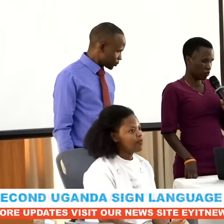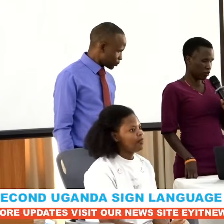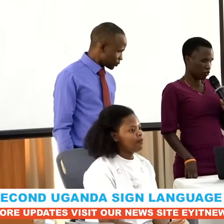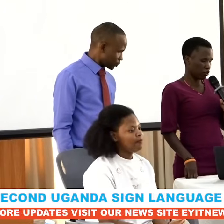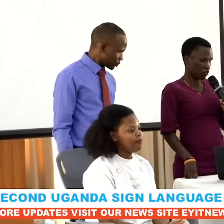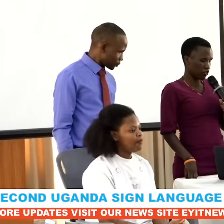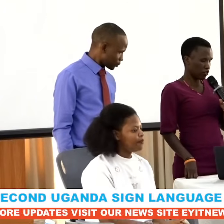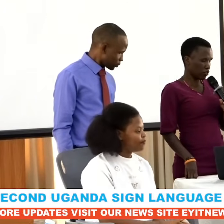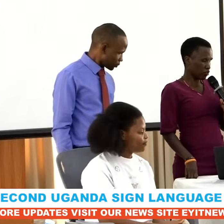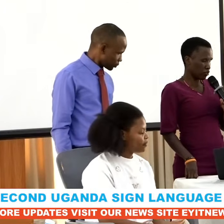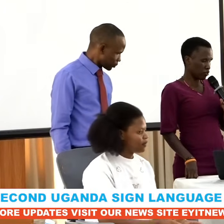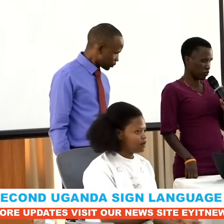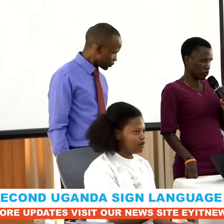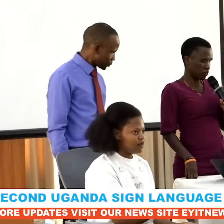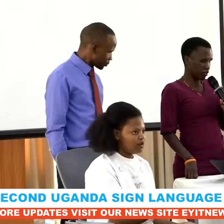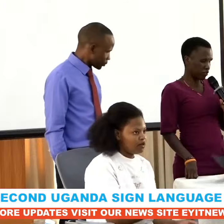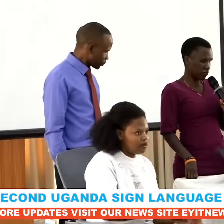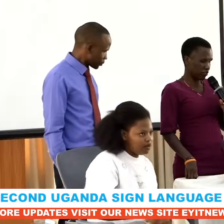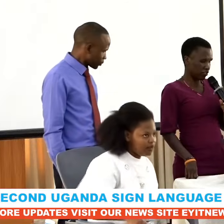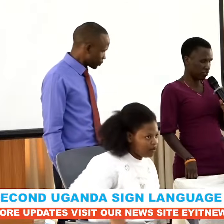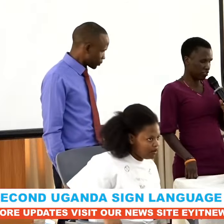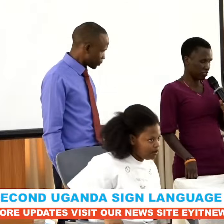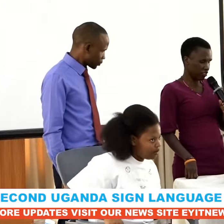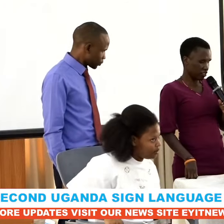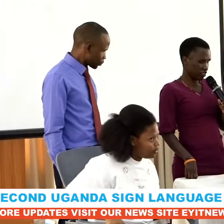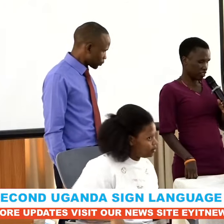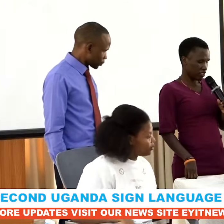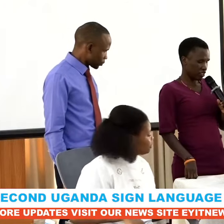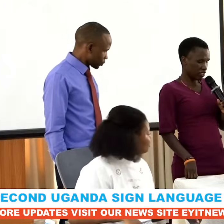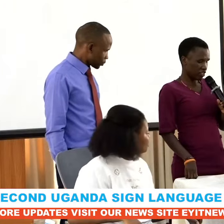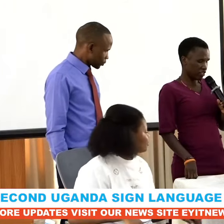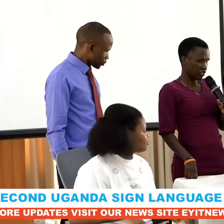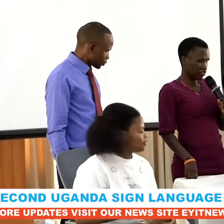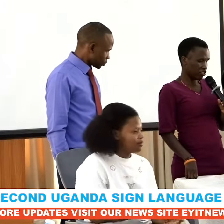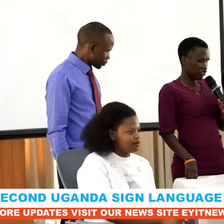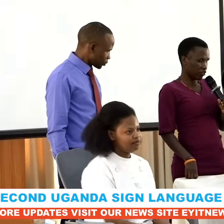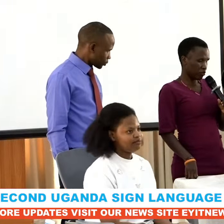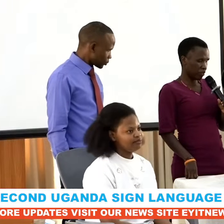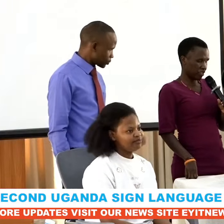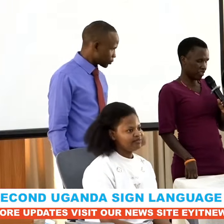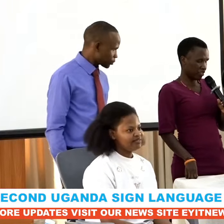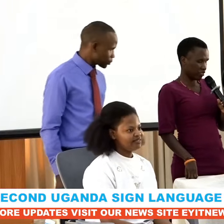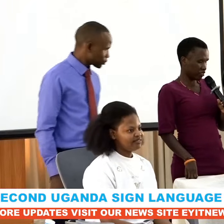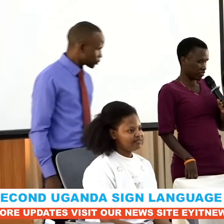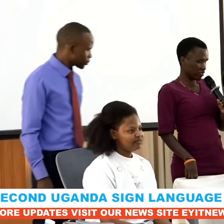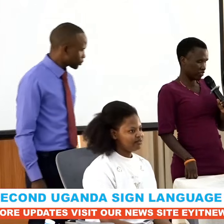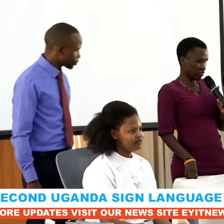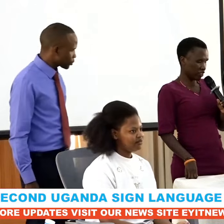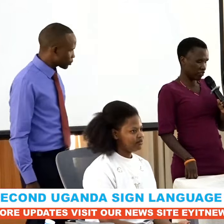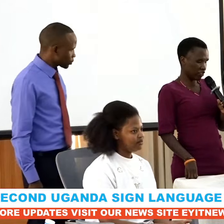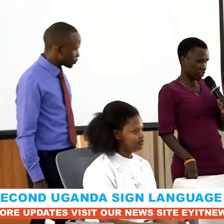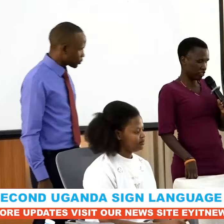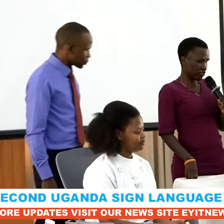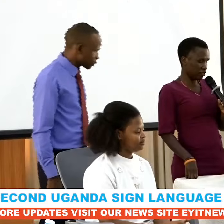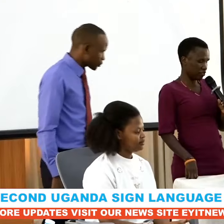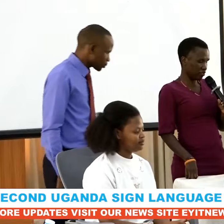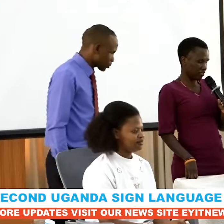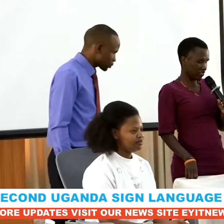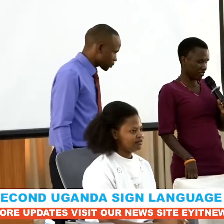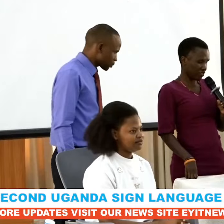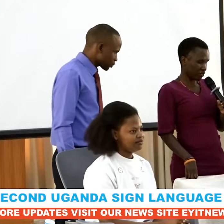all protocol observed. Ladies and gentlemen, good